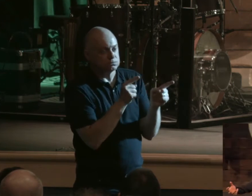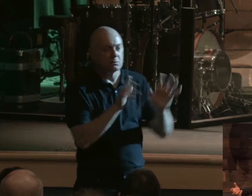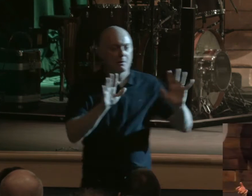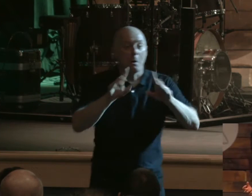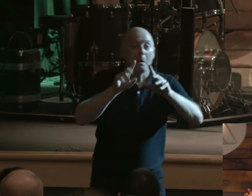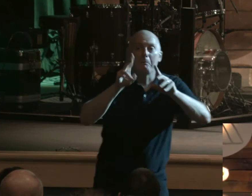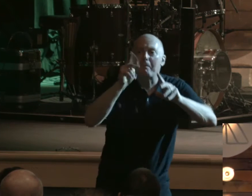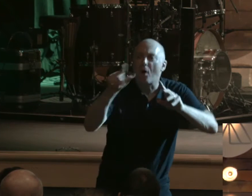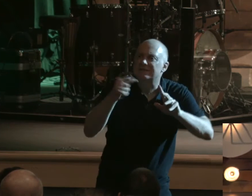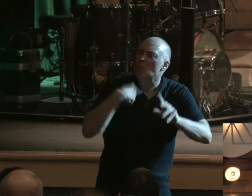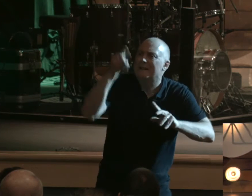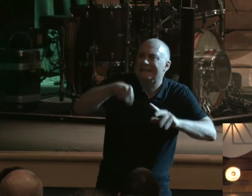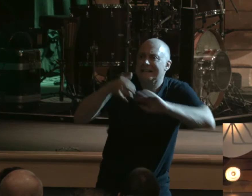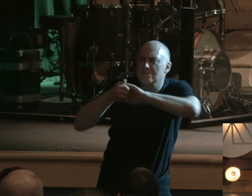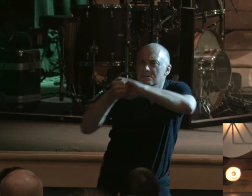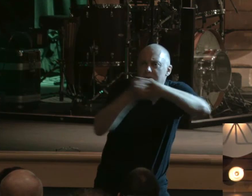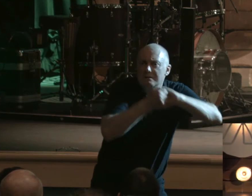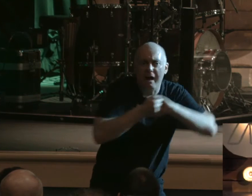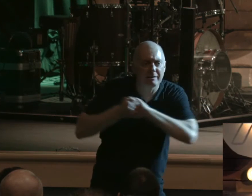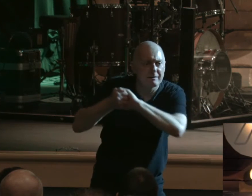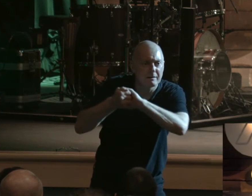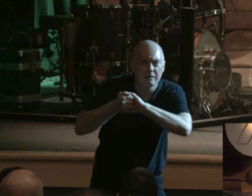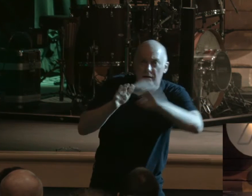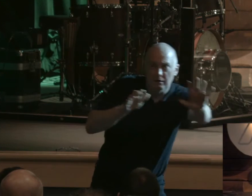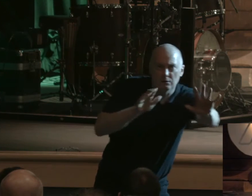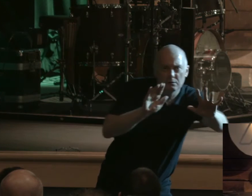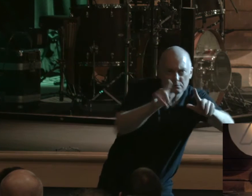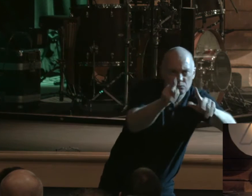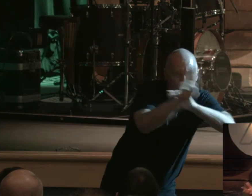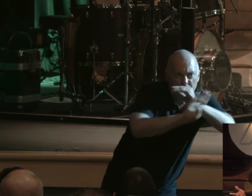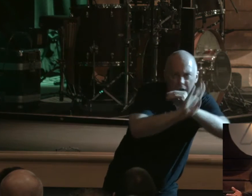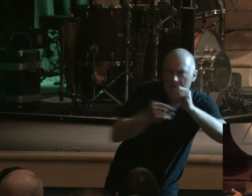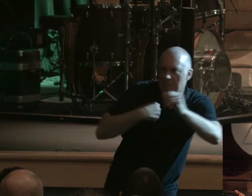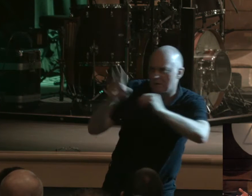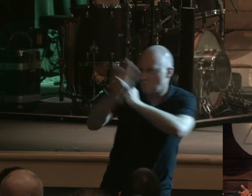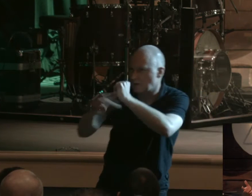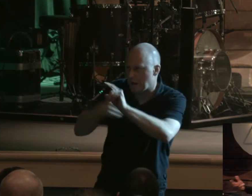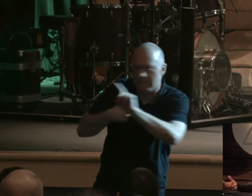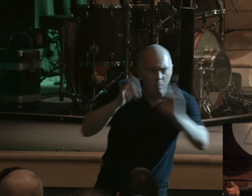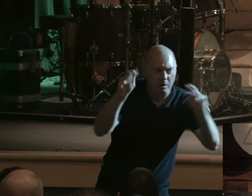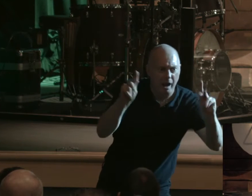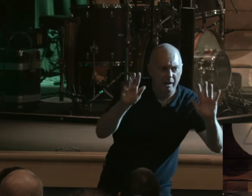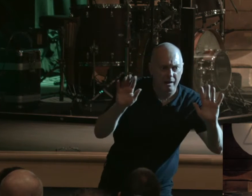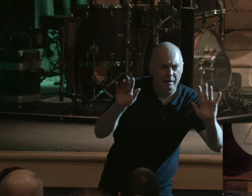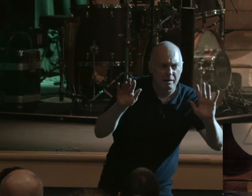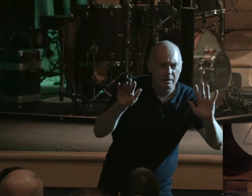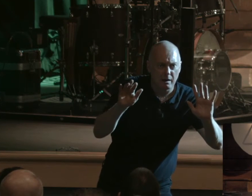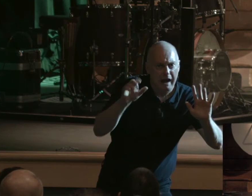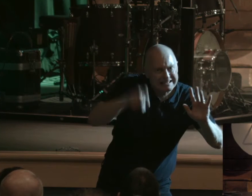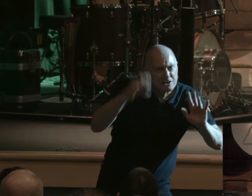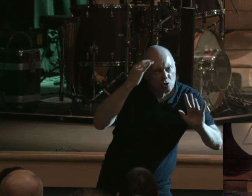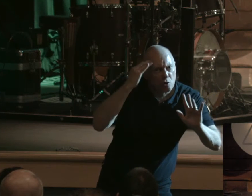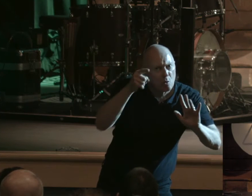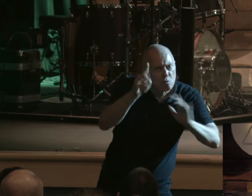seeks to have within the church. Paul's like, you got my back? When the opposition comes, I got to know that you got my back.